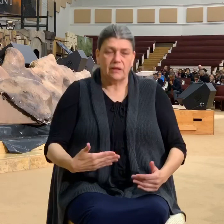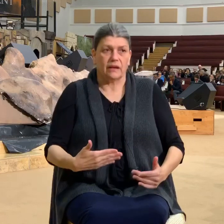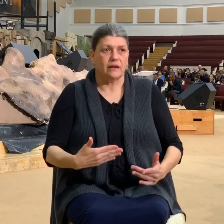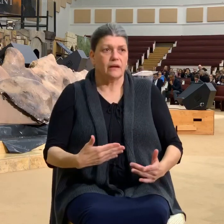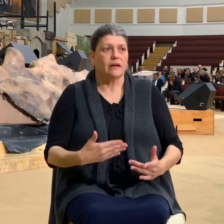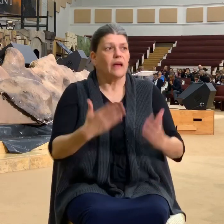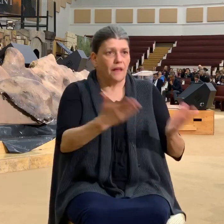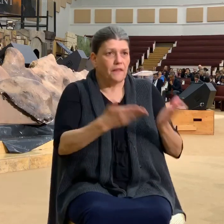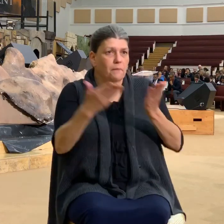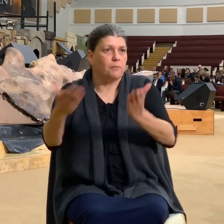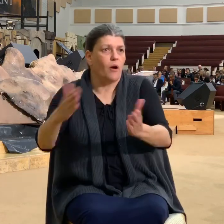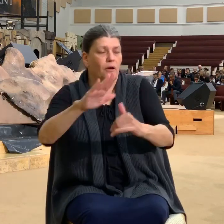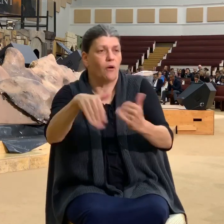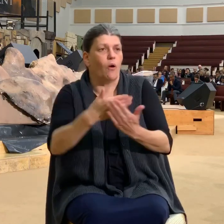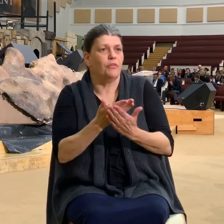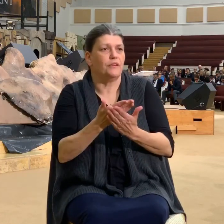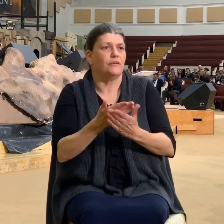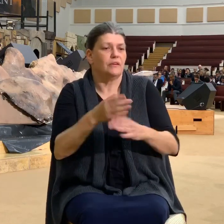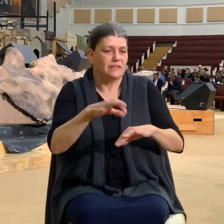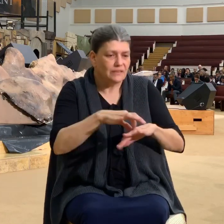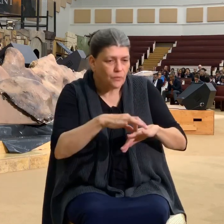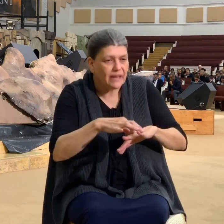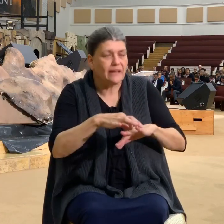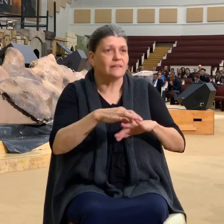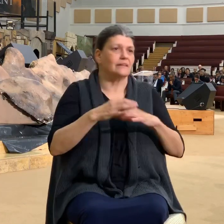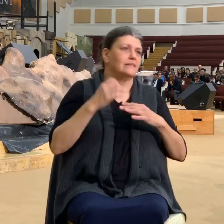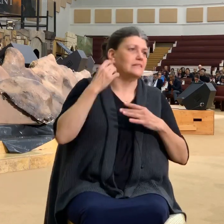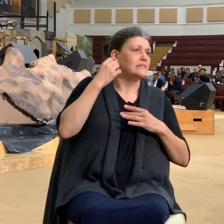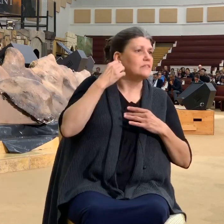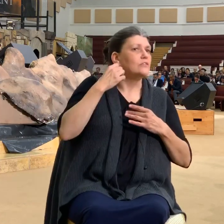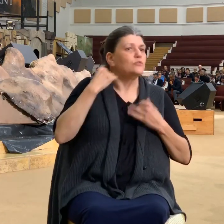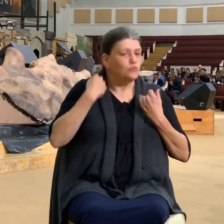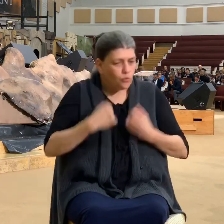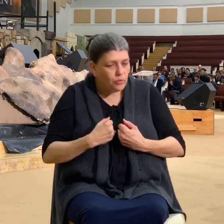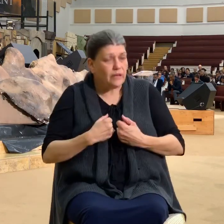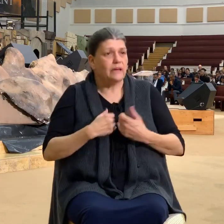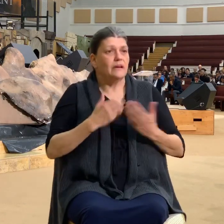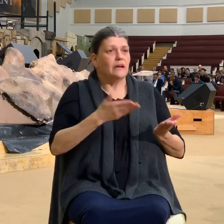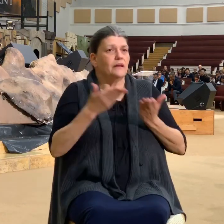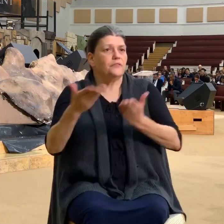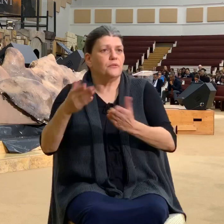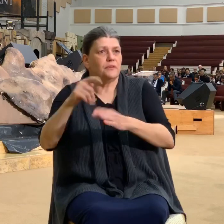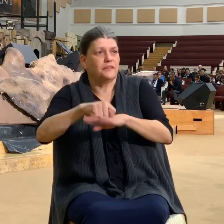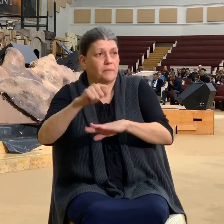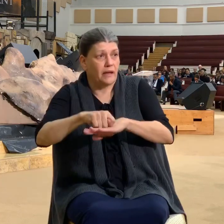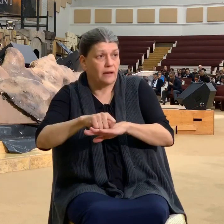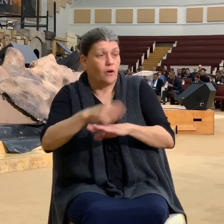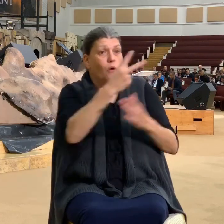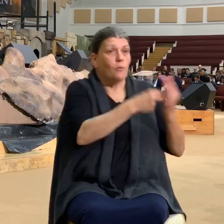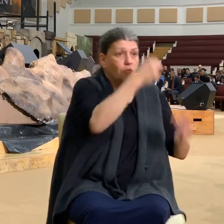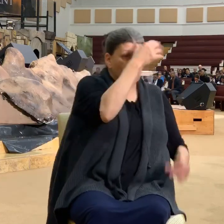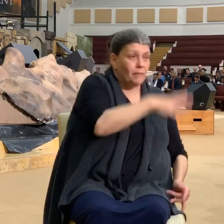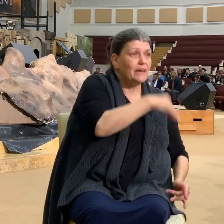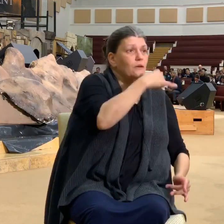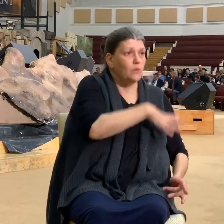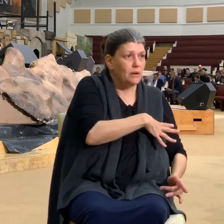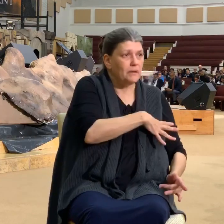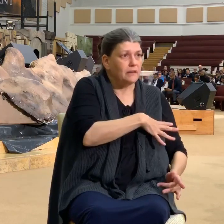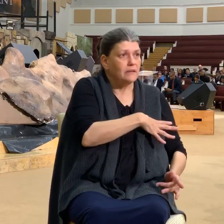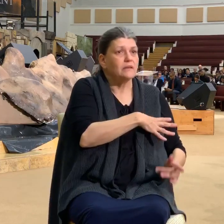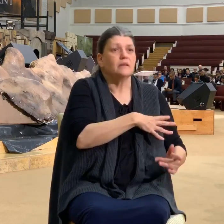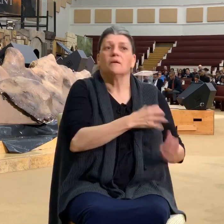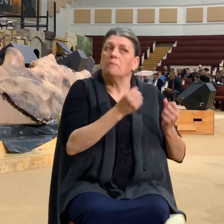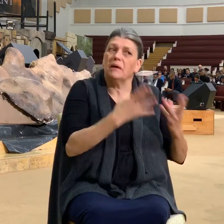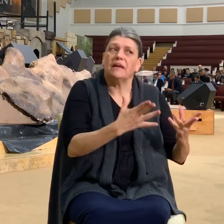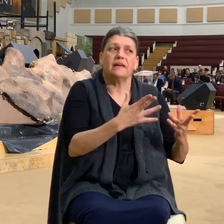to the work of the tabernacle of the congregation for all of his service and for the holy garments. And they came, both men and women, and many as were willing